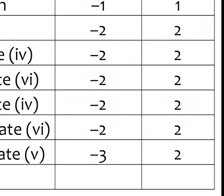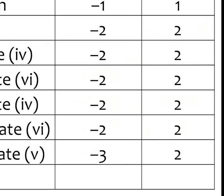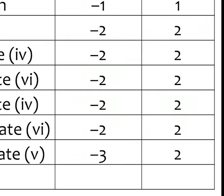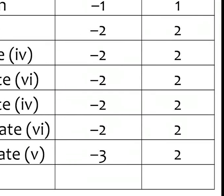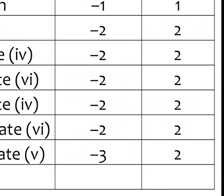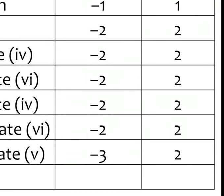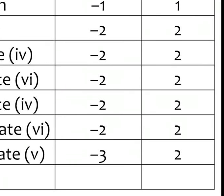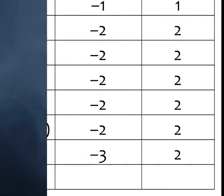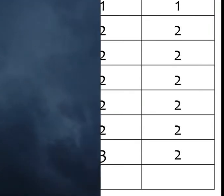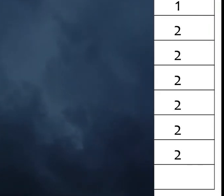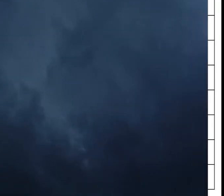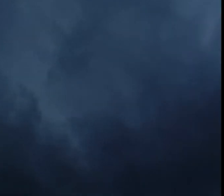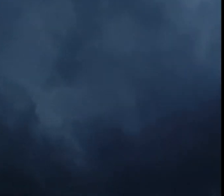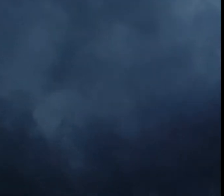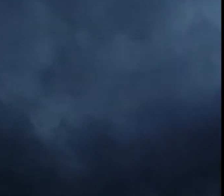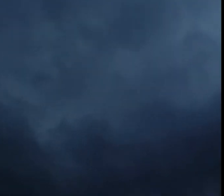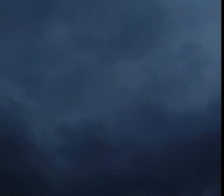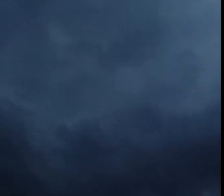next stage of this lesson.